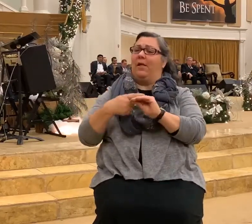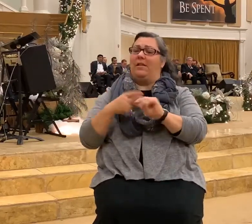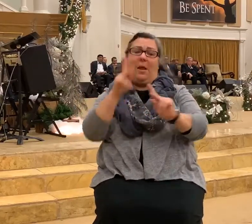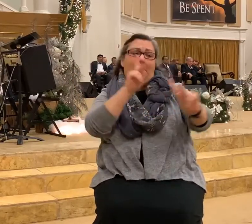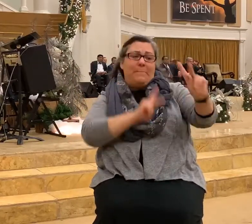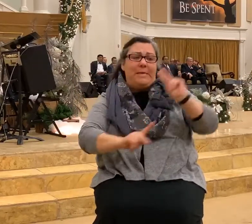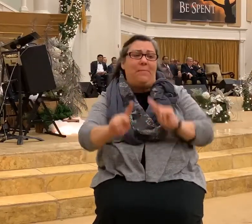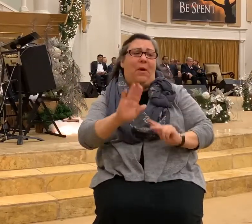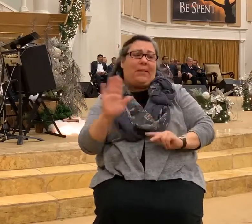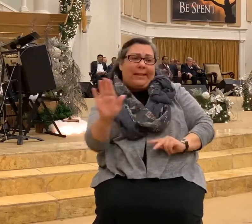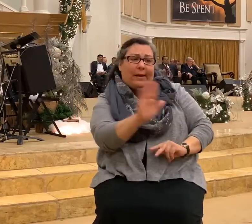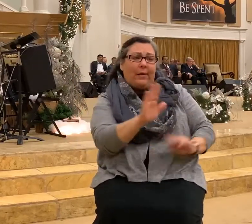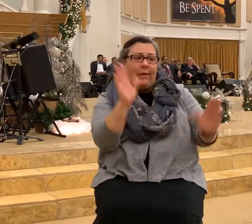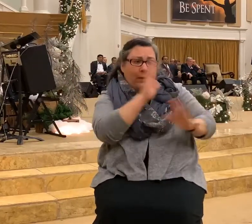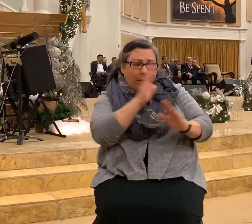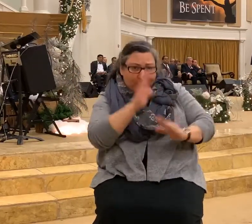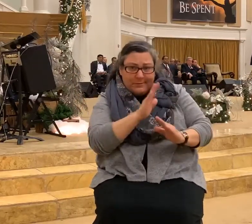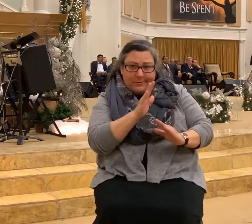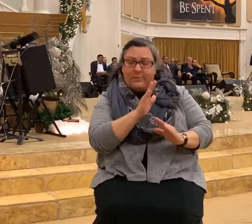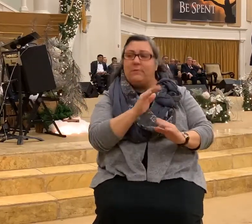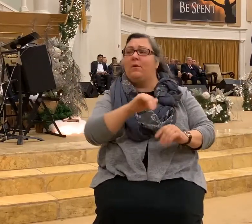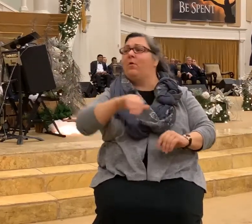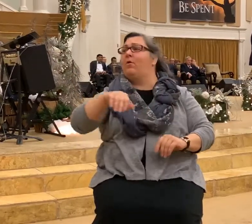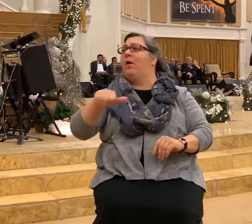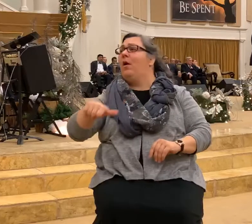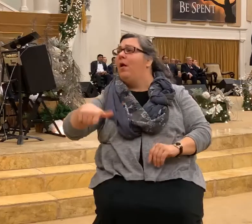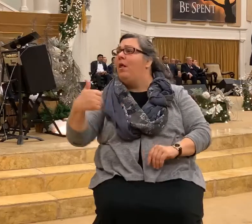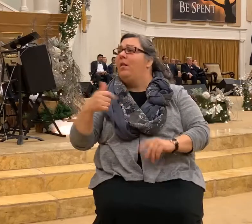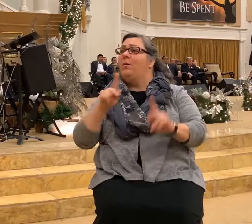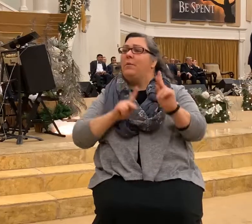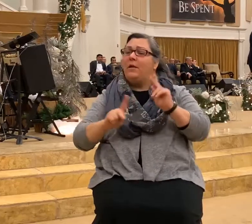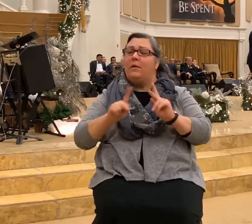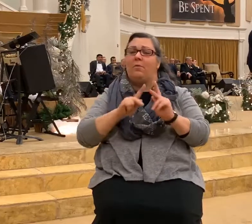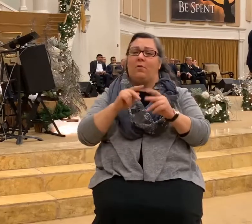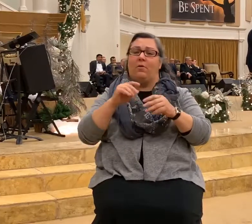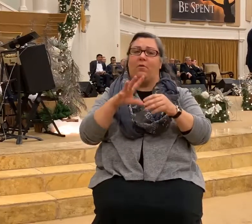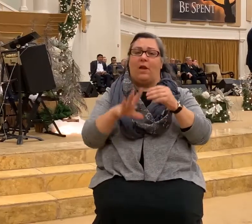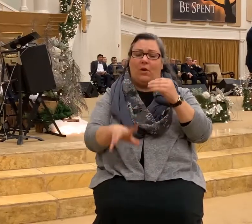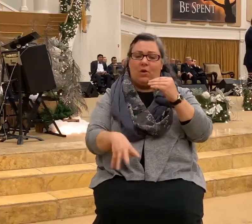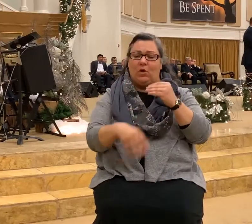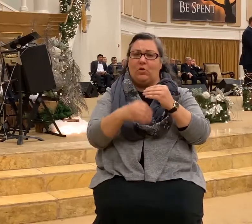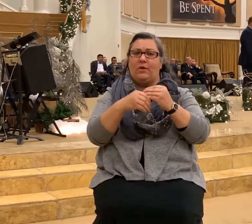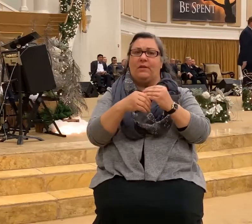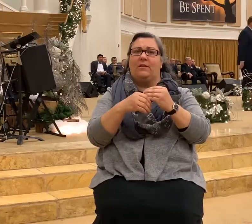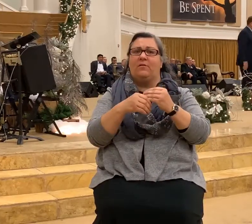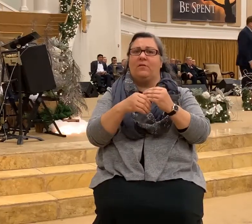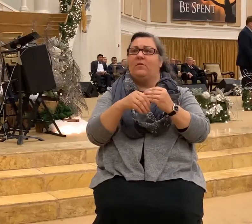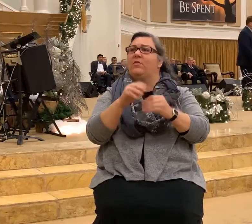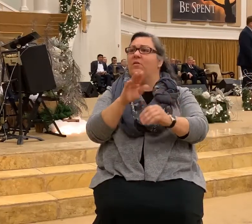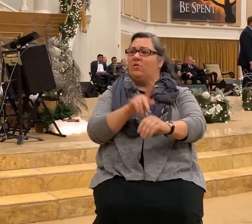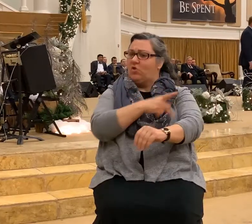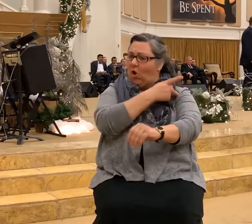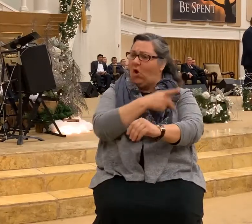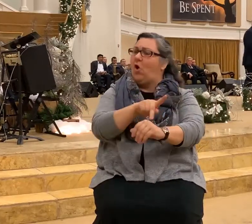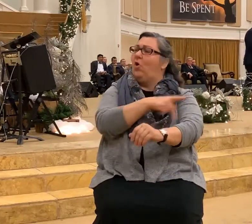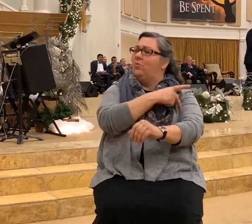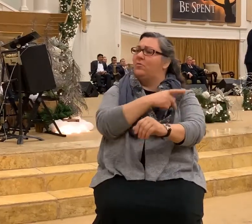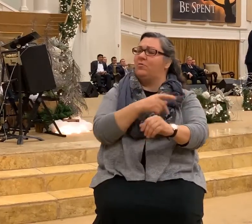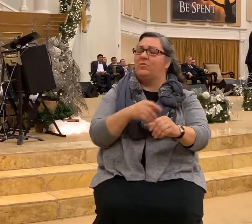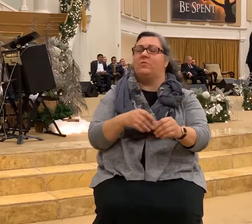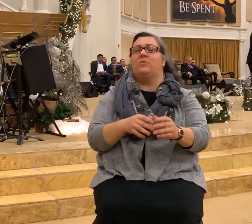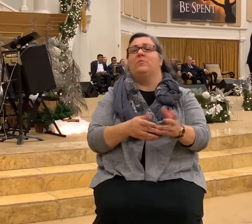people, other people that are included in the list of psalms that were included in the